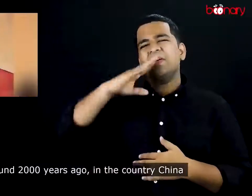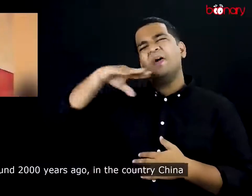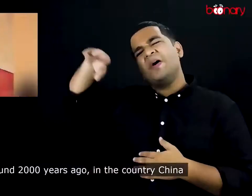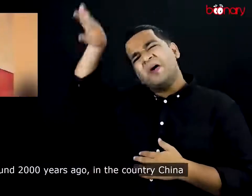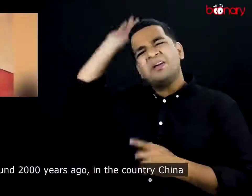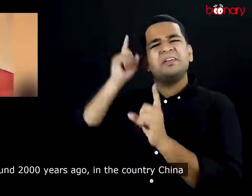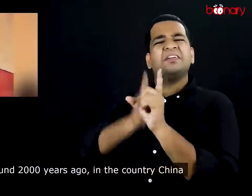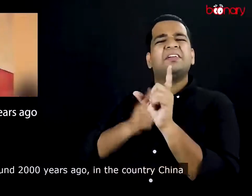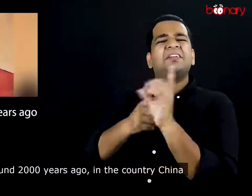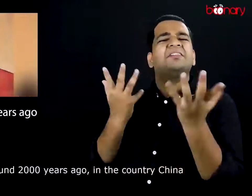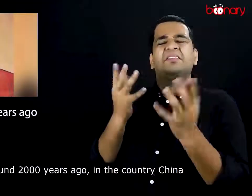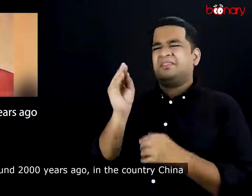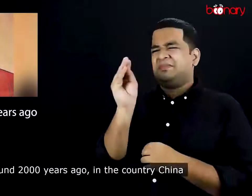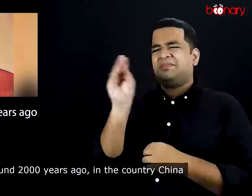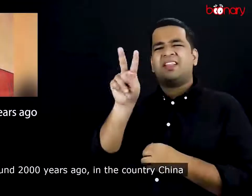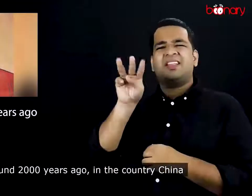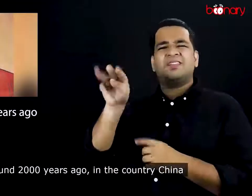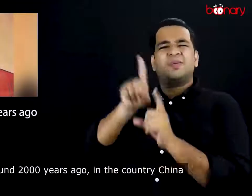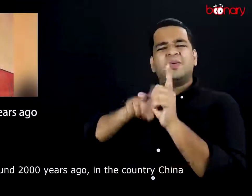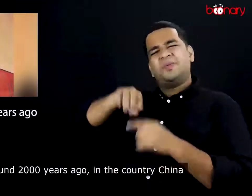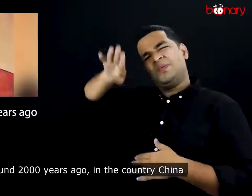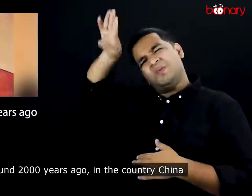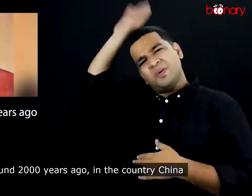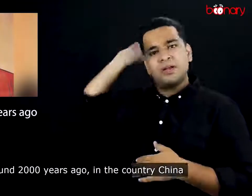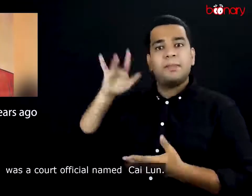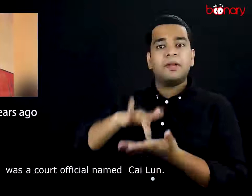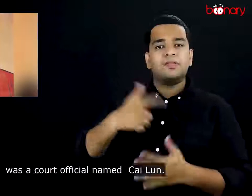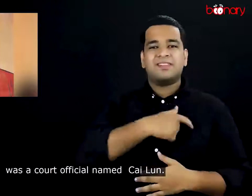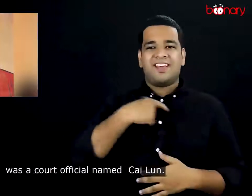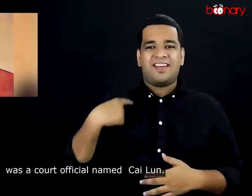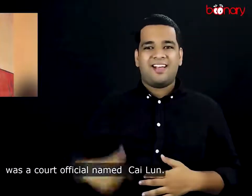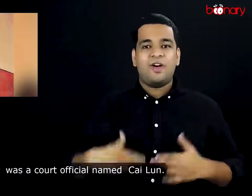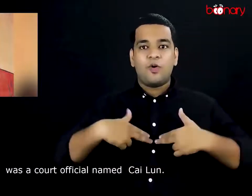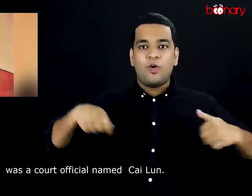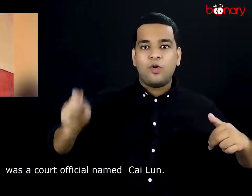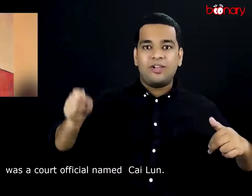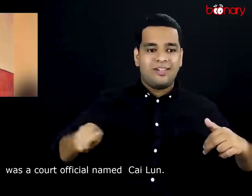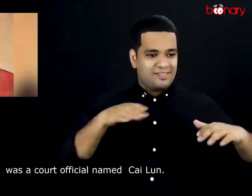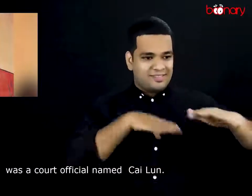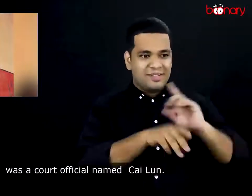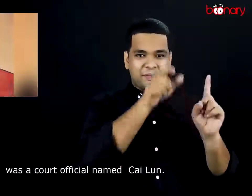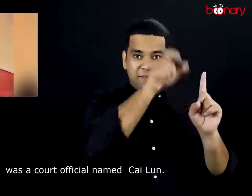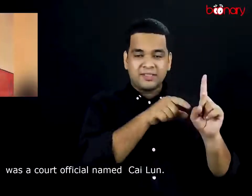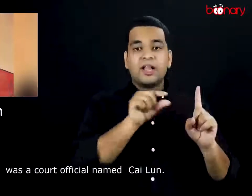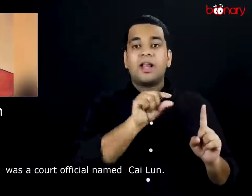Around 2000 years ago, in the country China, was a court official named Cai